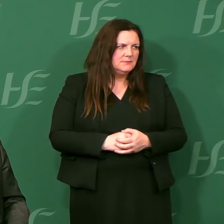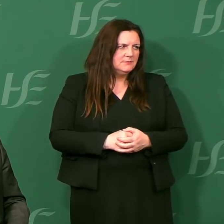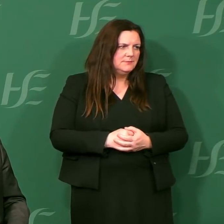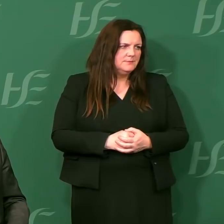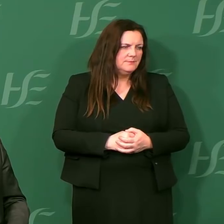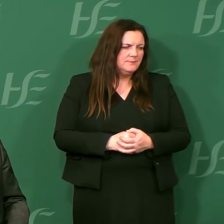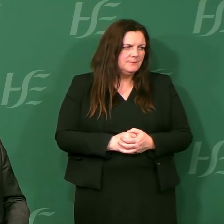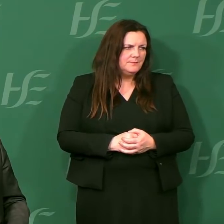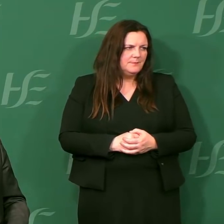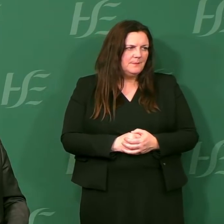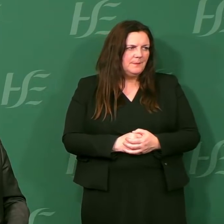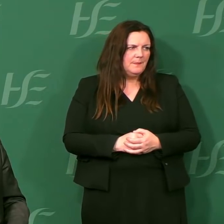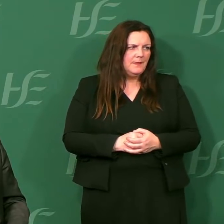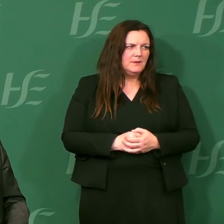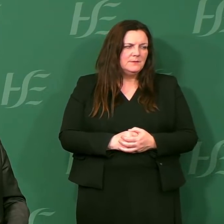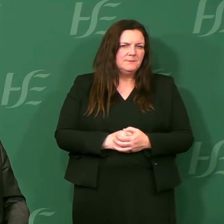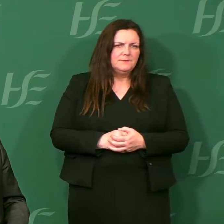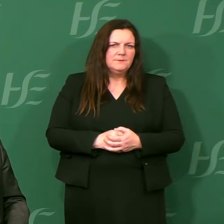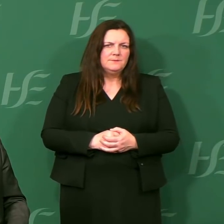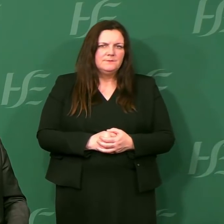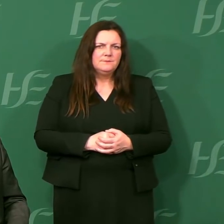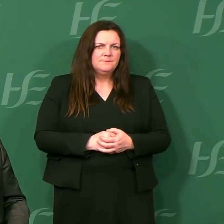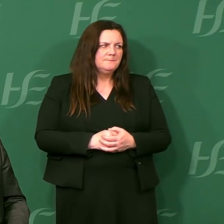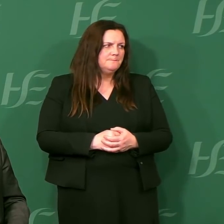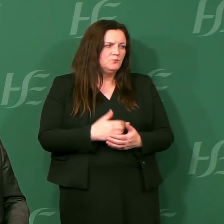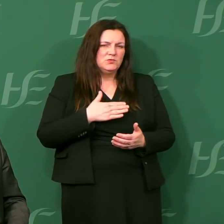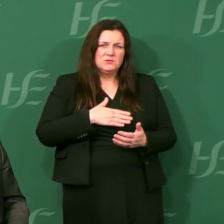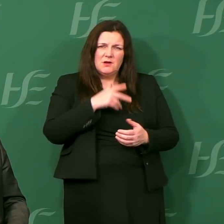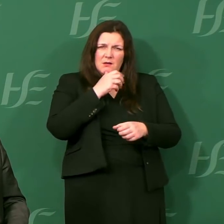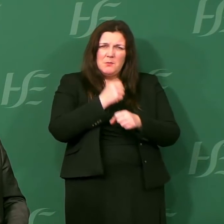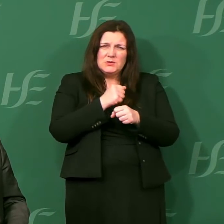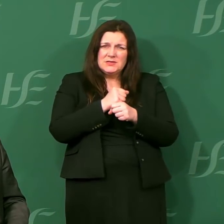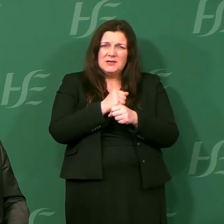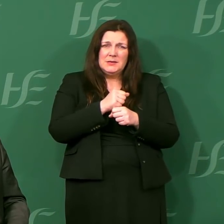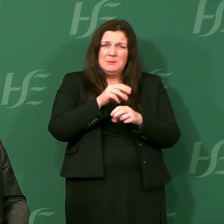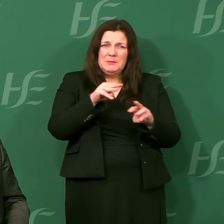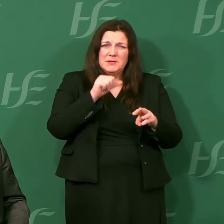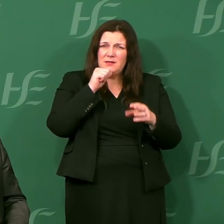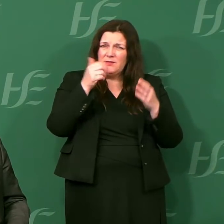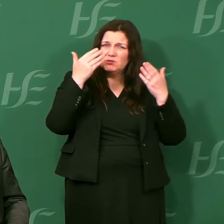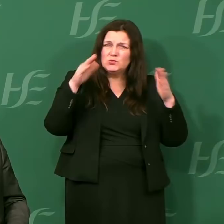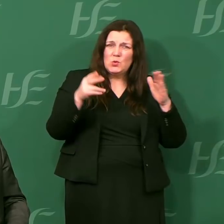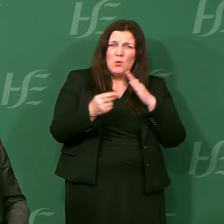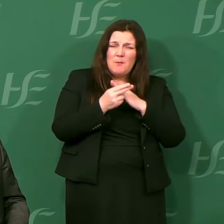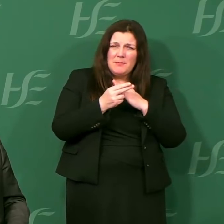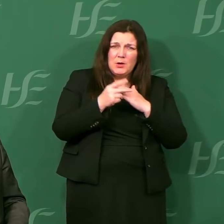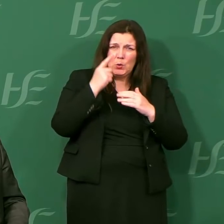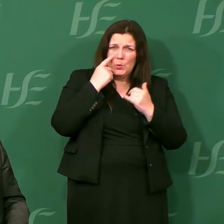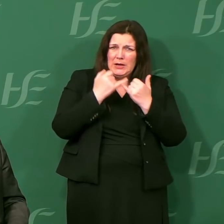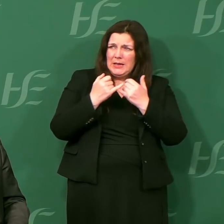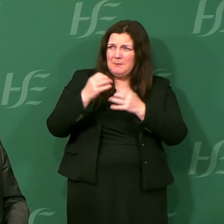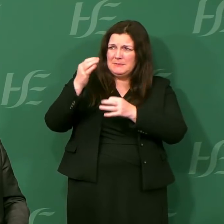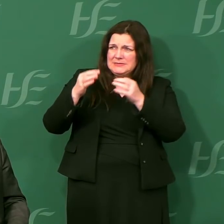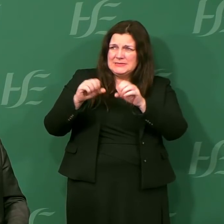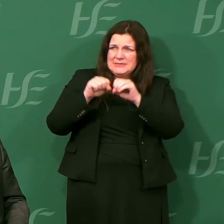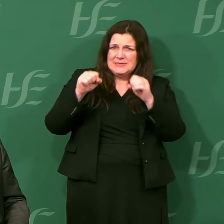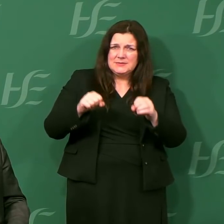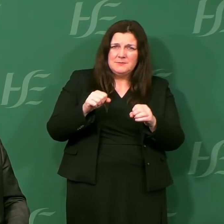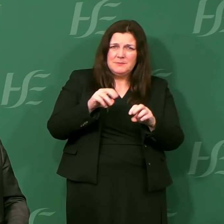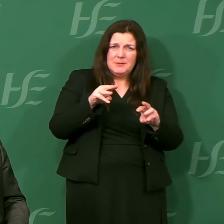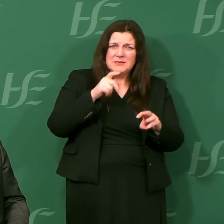In relation to the no-shows, I mean, it wasn't particularly out of the HSE. It seemed to came through the political system. There was quite a